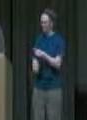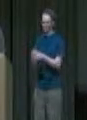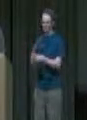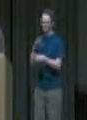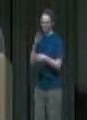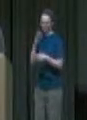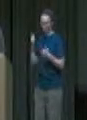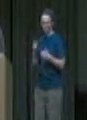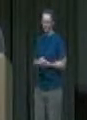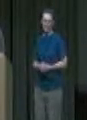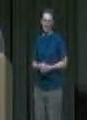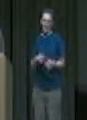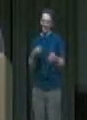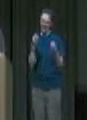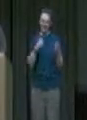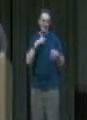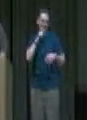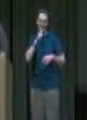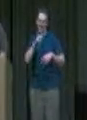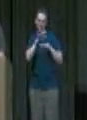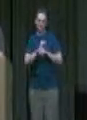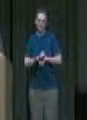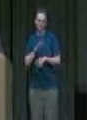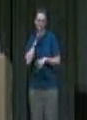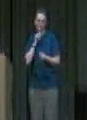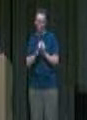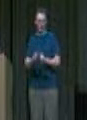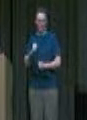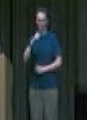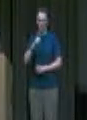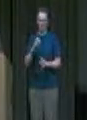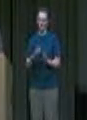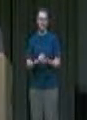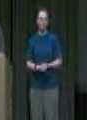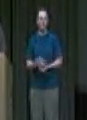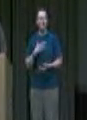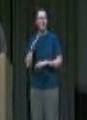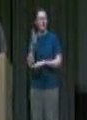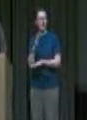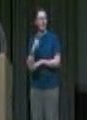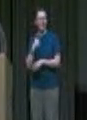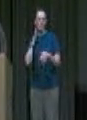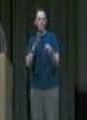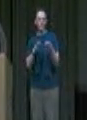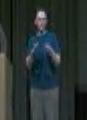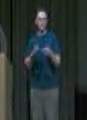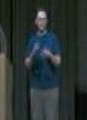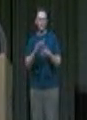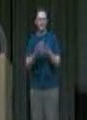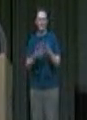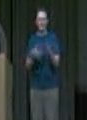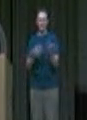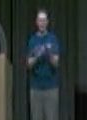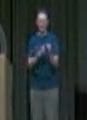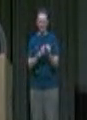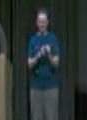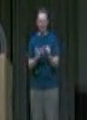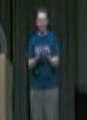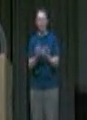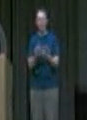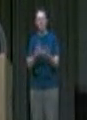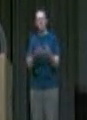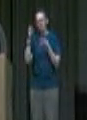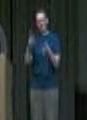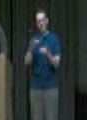Okay, I am not used to talking with the microphone. So my presentation tonight, I'm going to go through a design update, including